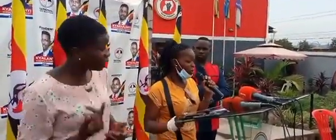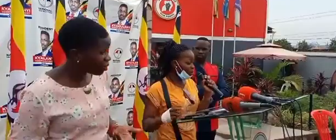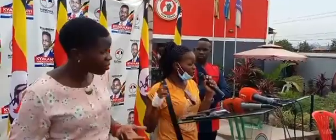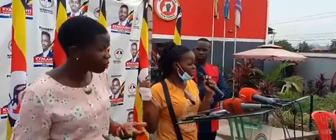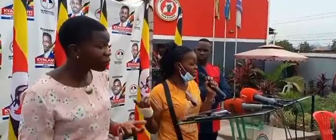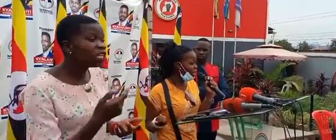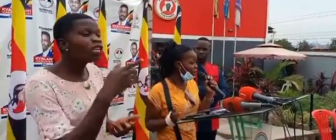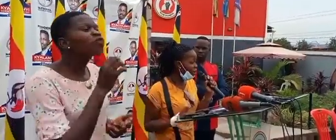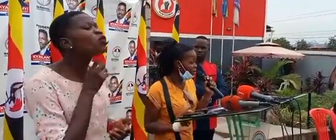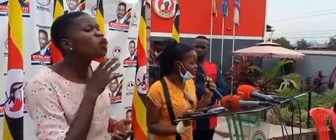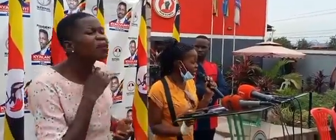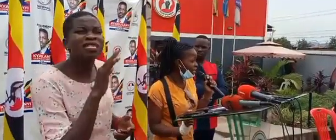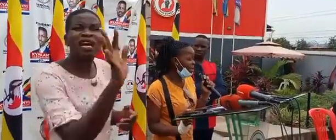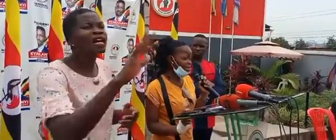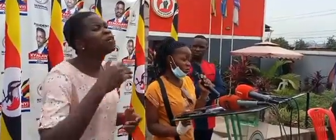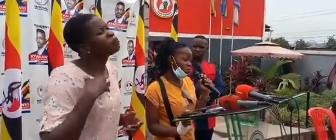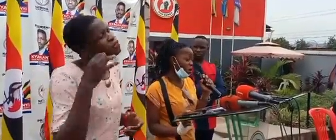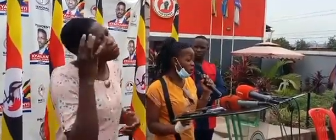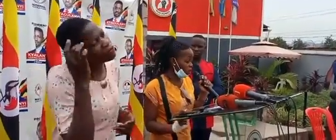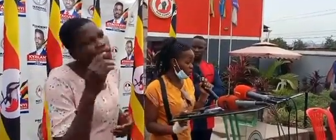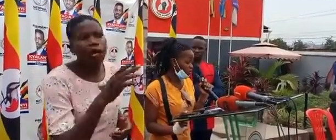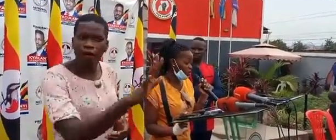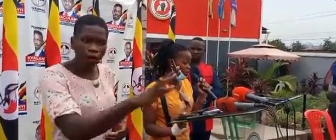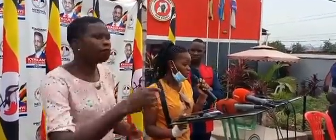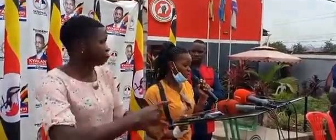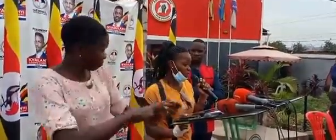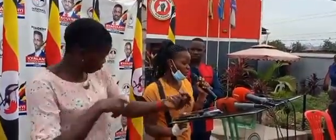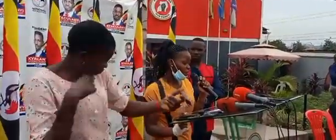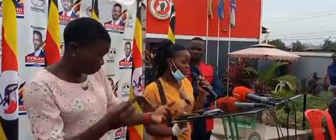kyokola bw'okomplainingako oli mulwadde ezo mbooko